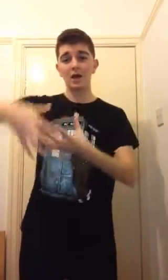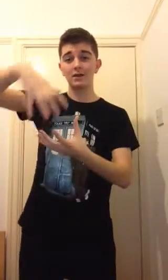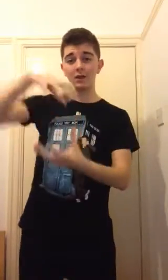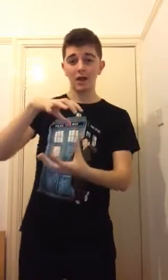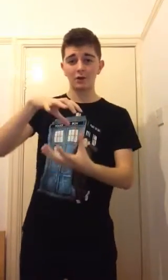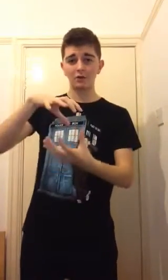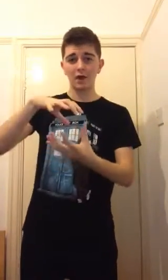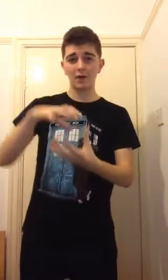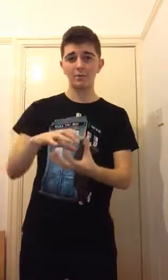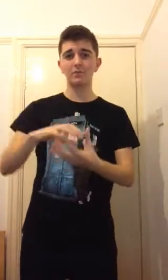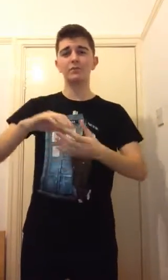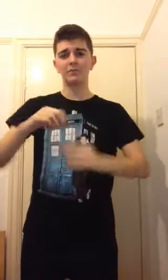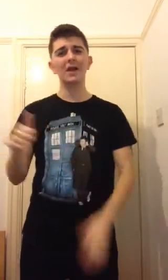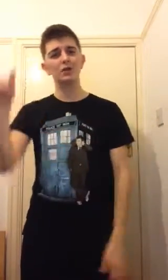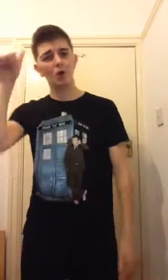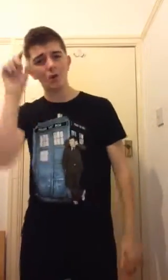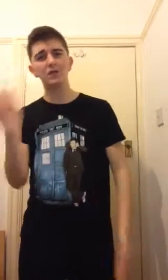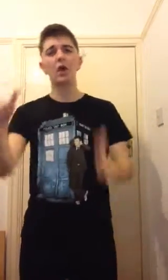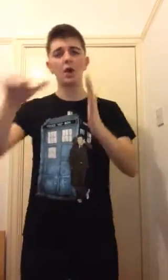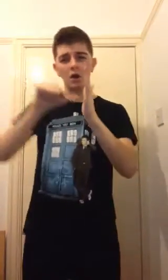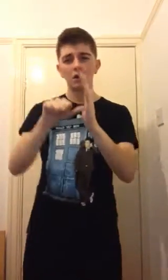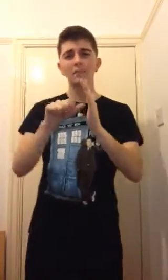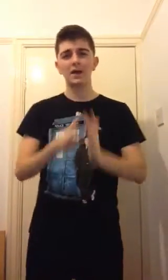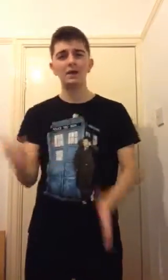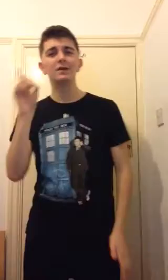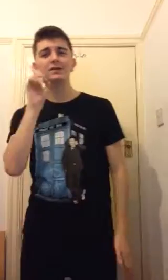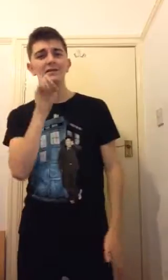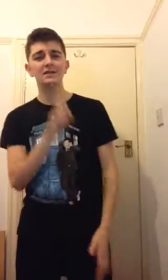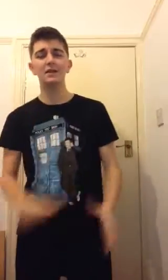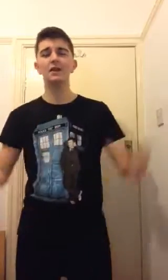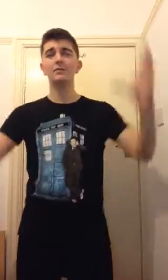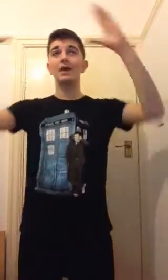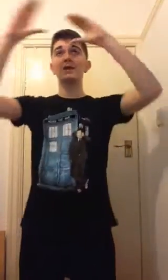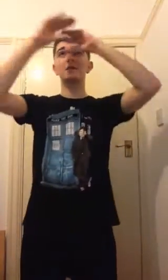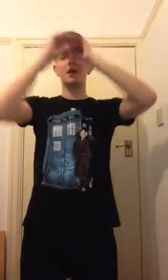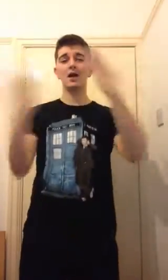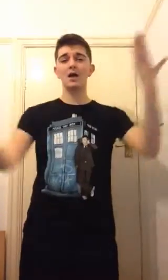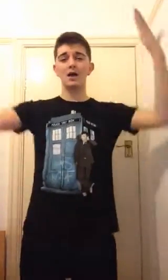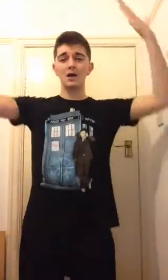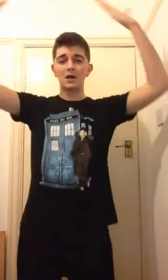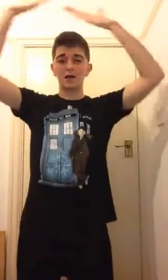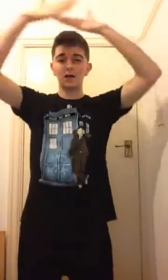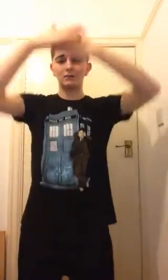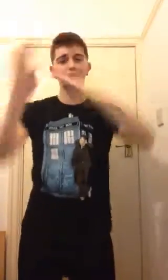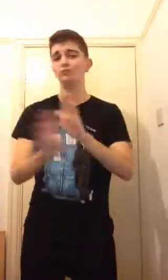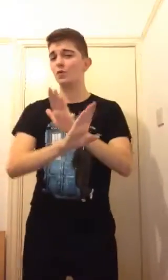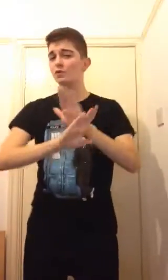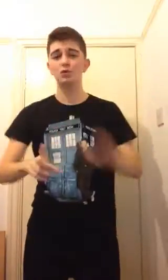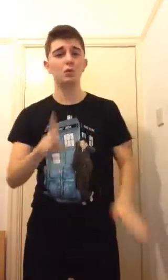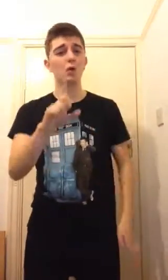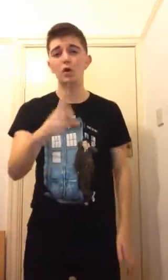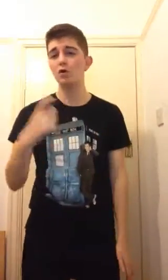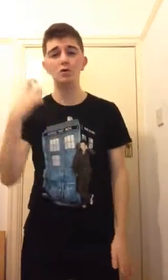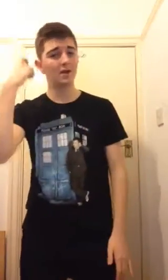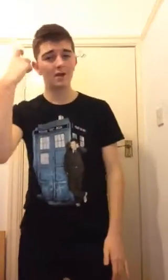down. Now I know it's hard, babe, to sleep at night. Don't you worry,